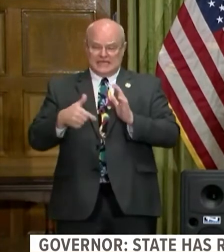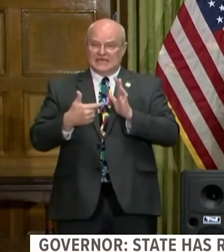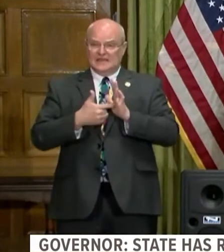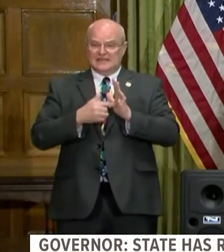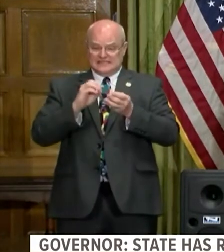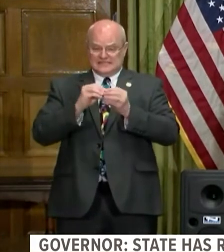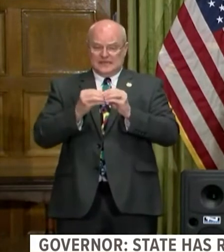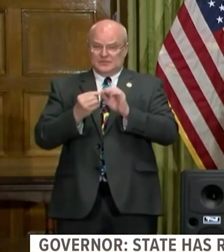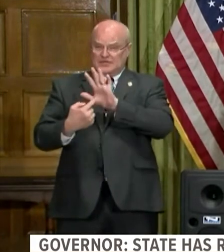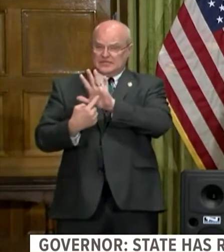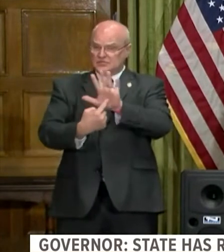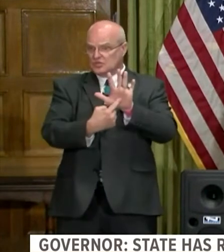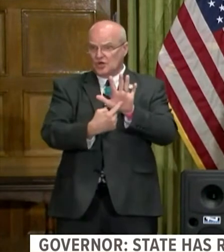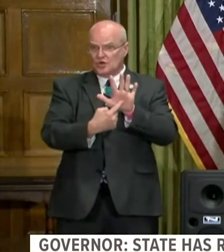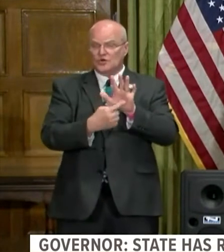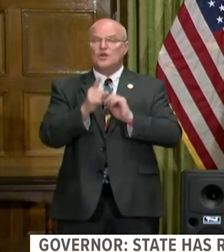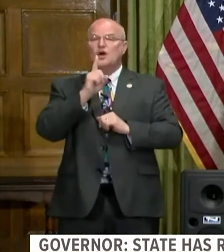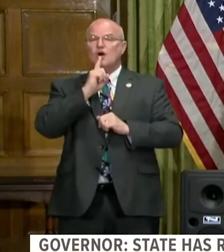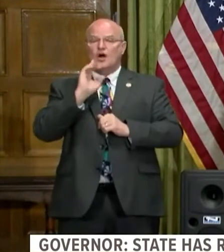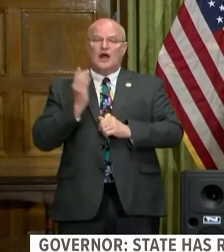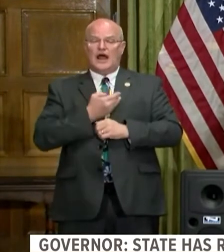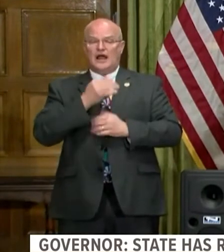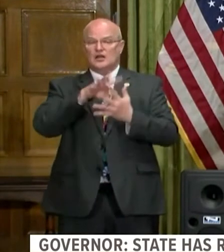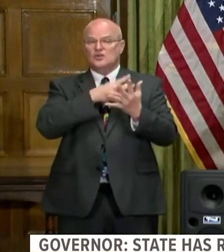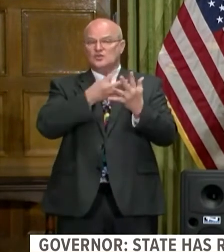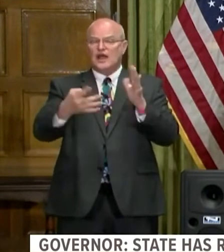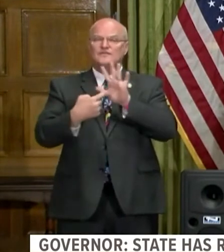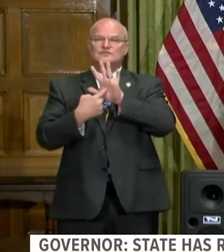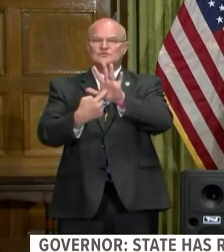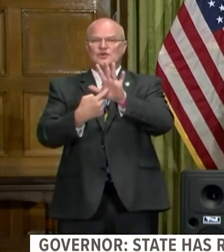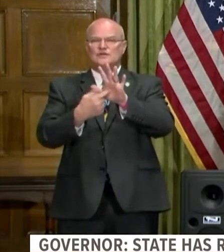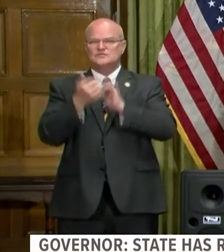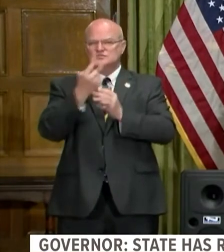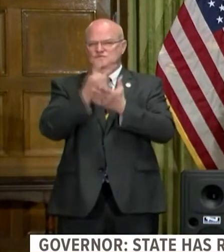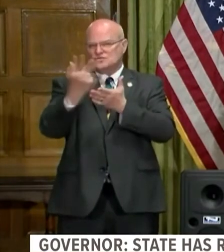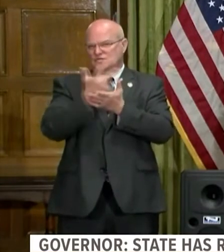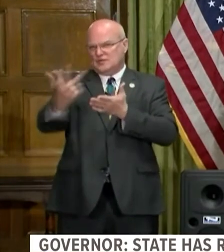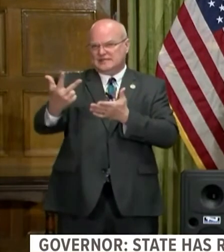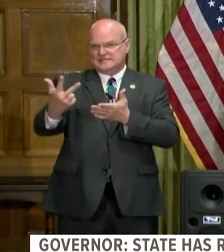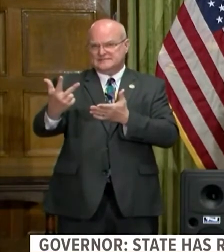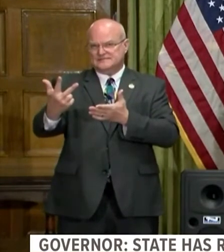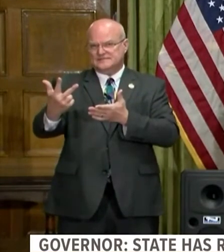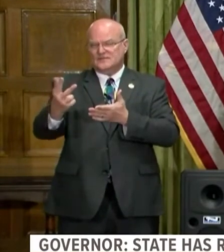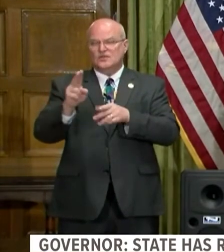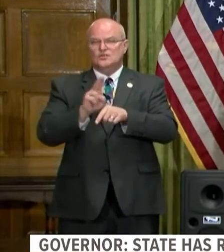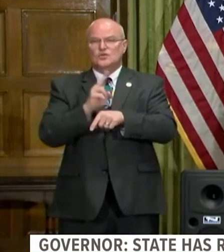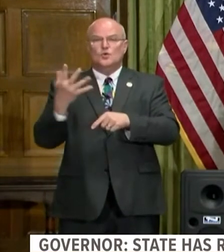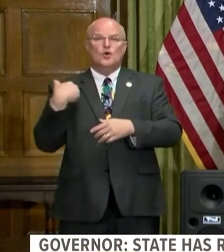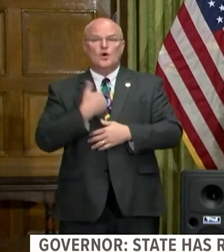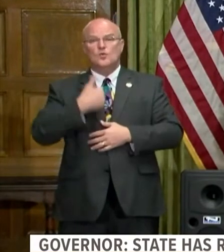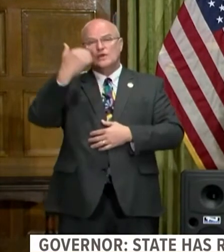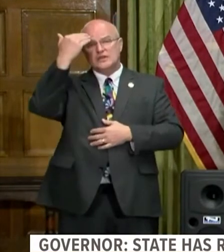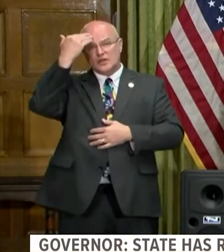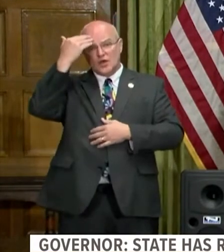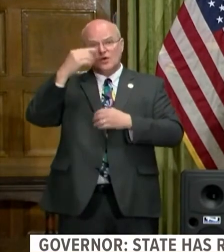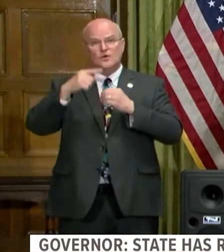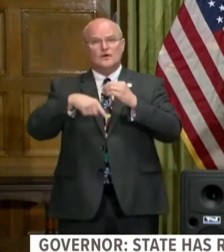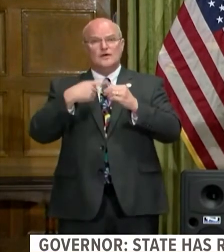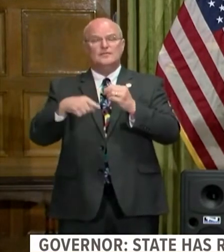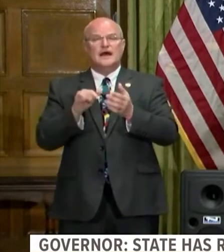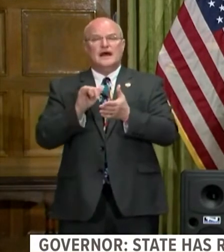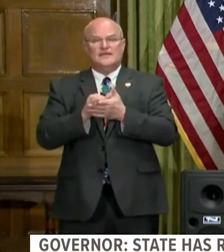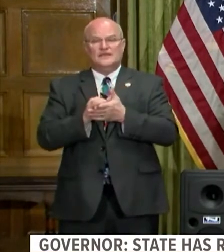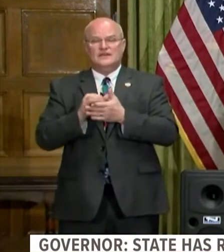The numbers that he showed, our graph is trying to project out a couple of weeks using what we know about